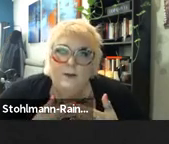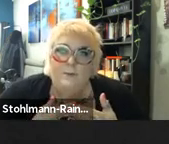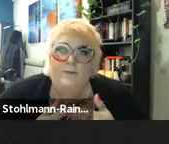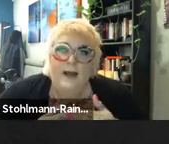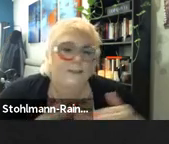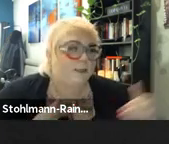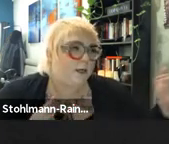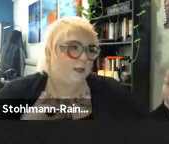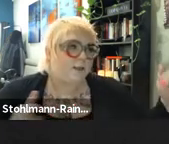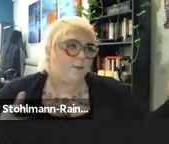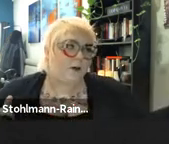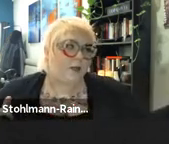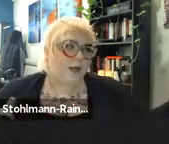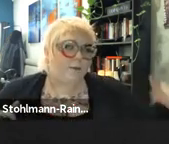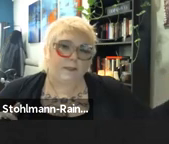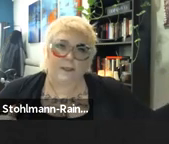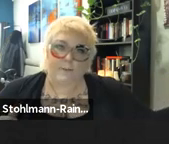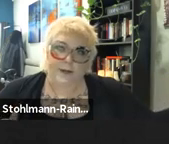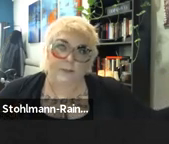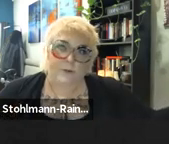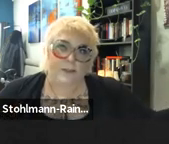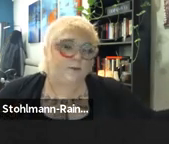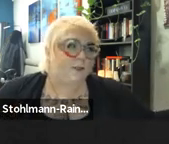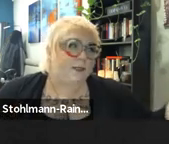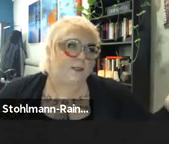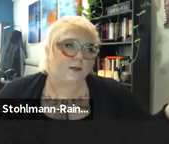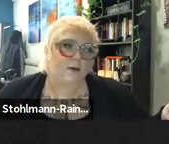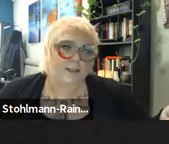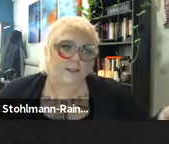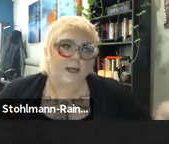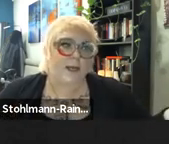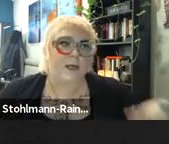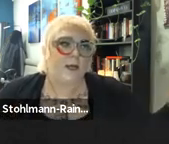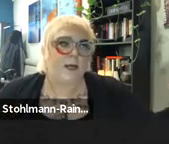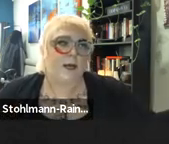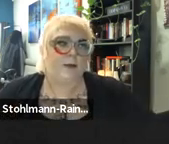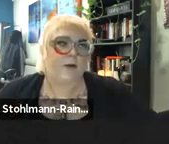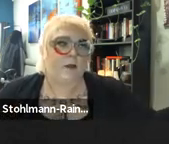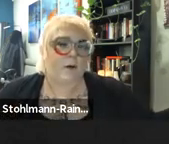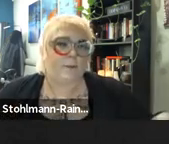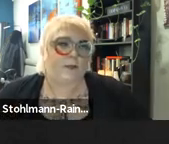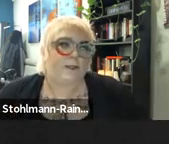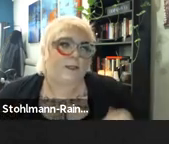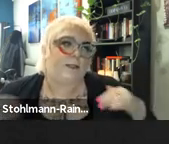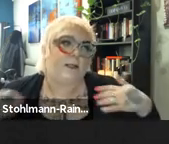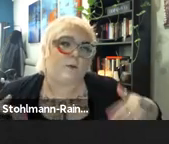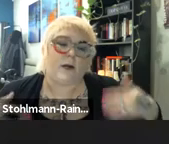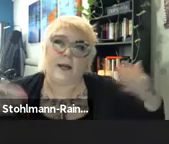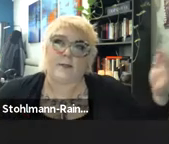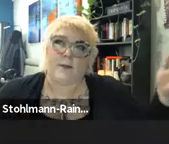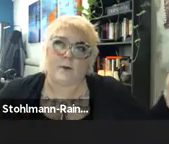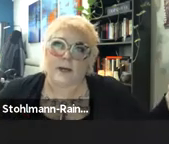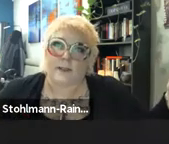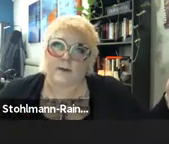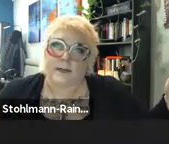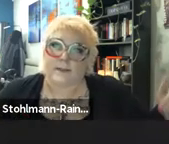i work provides the support line which is our peer support services the crisis line and the follow-up services and then we're